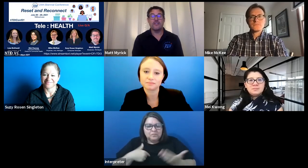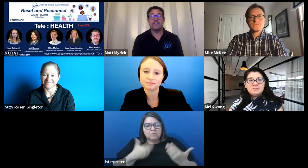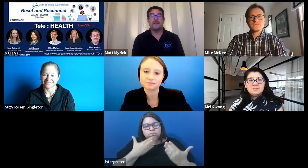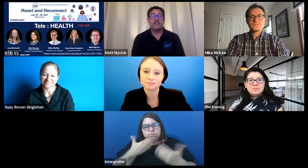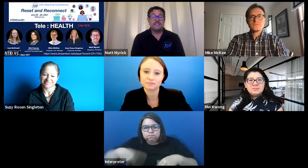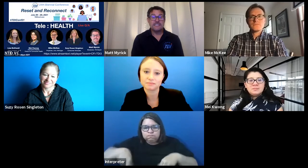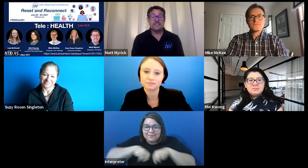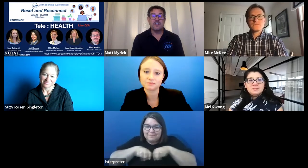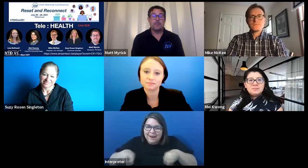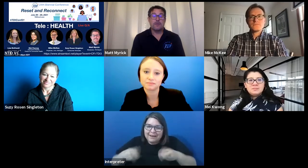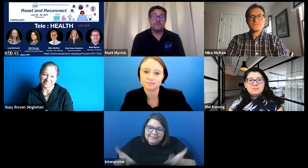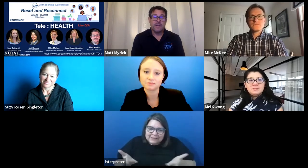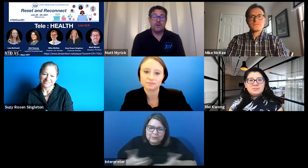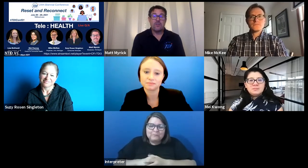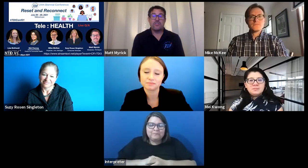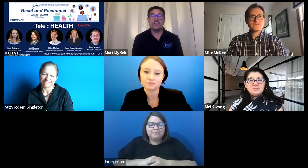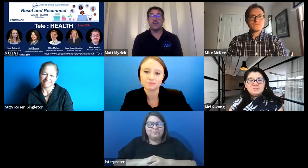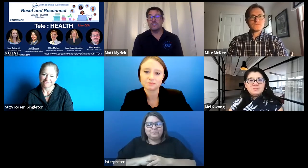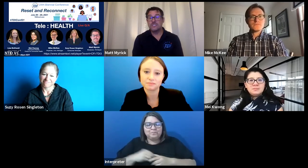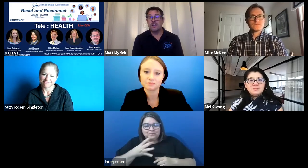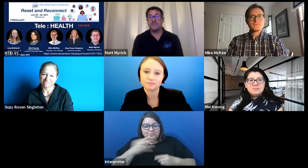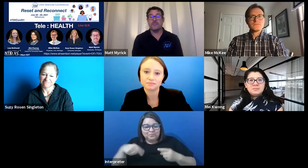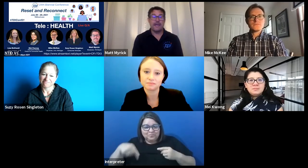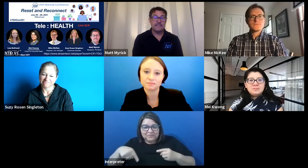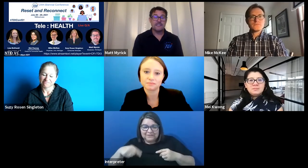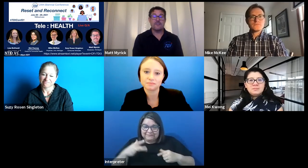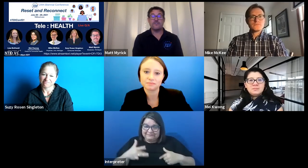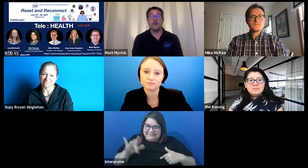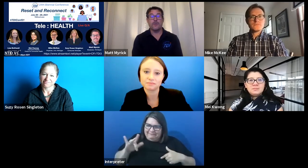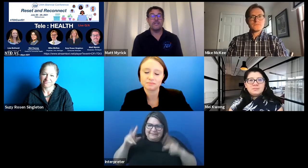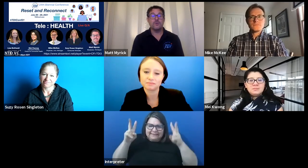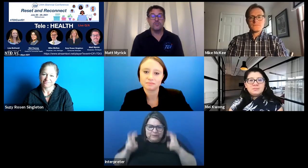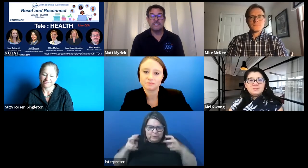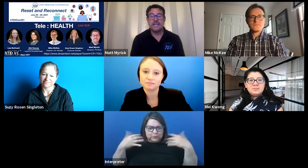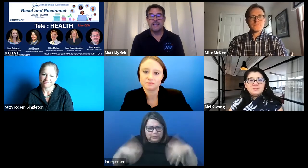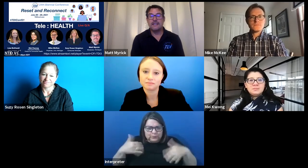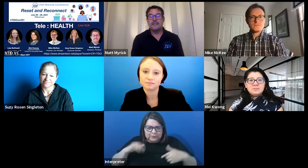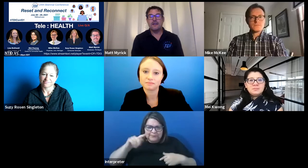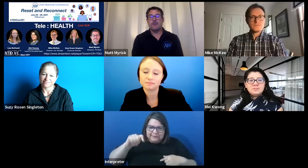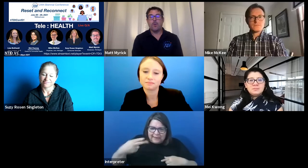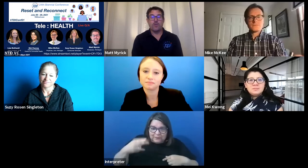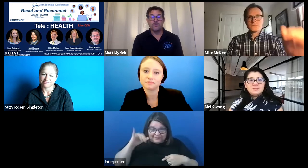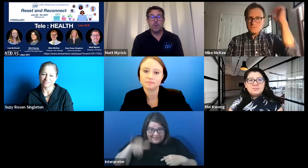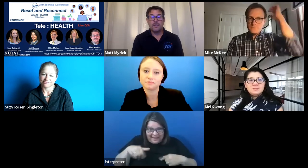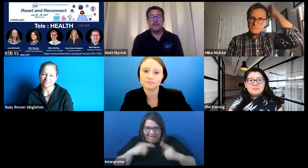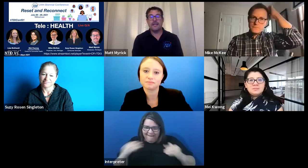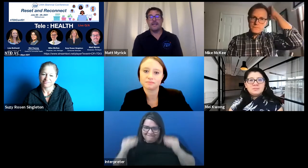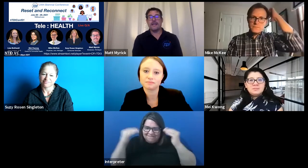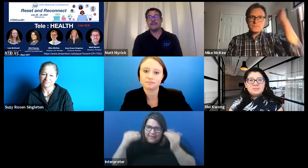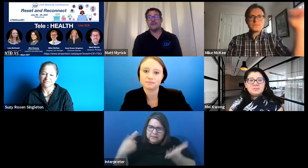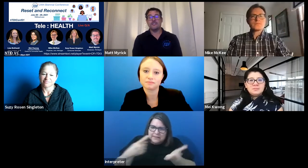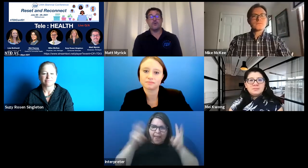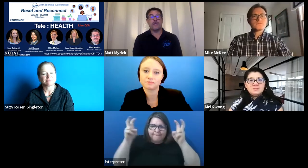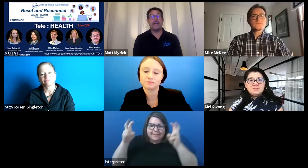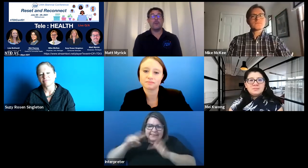talking on the sensitive topic of telehealth and the good stuff and the bad stuff. You know, we need to address that all as one.